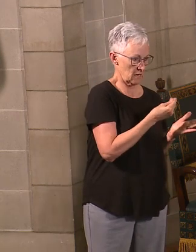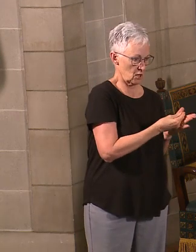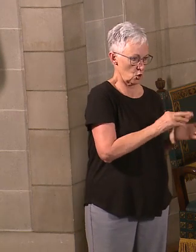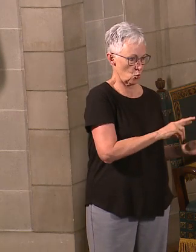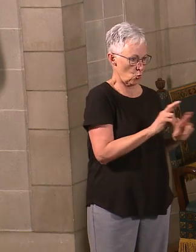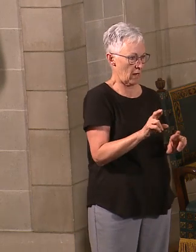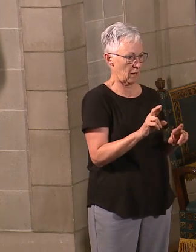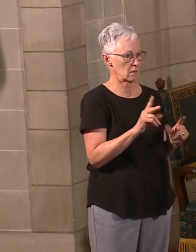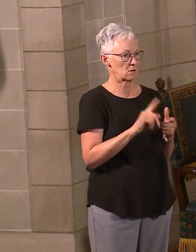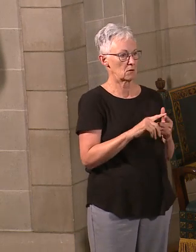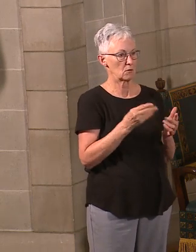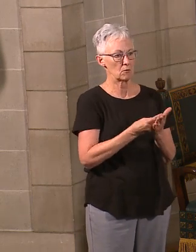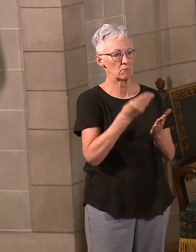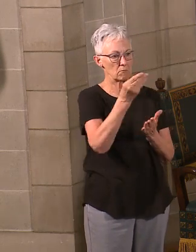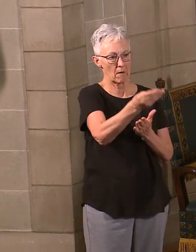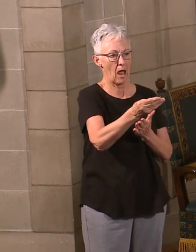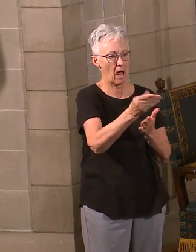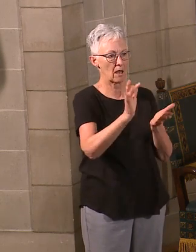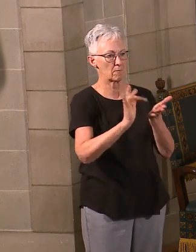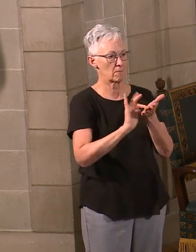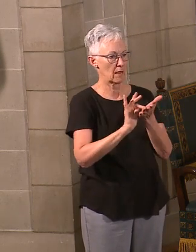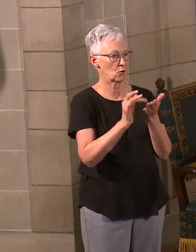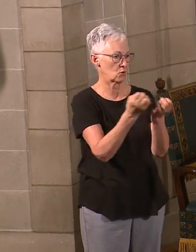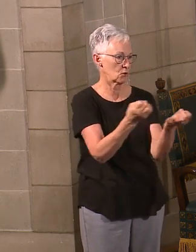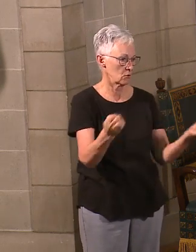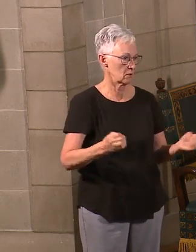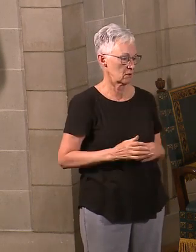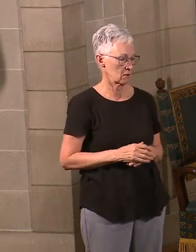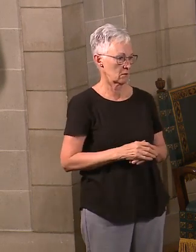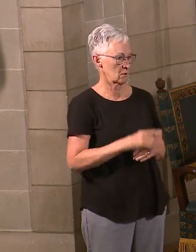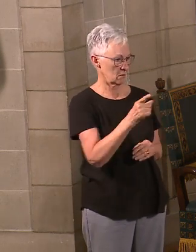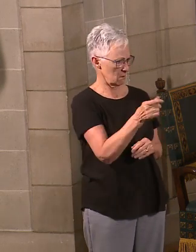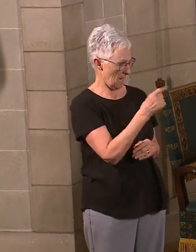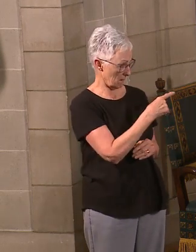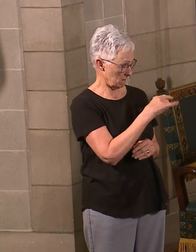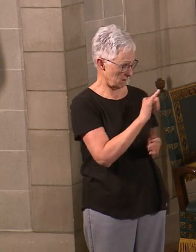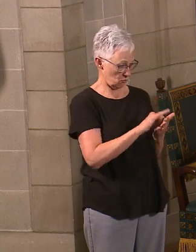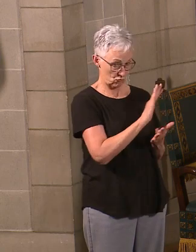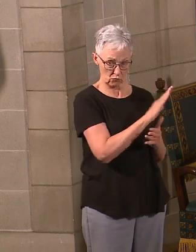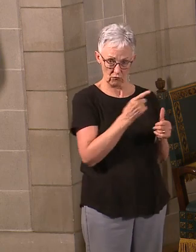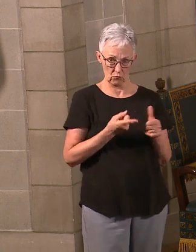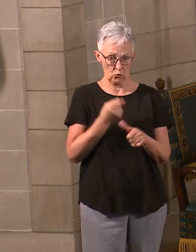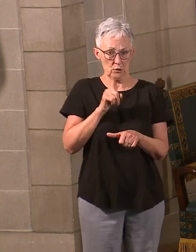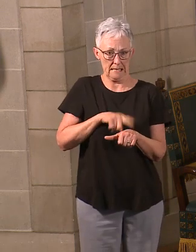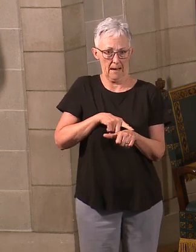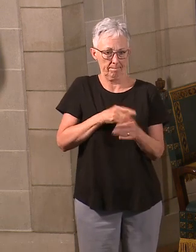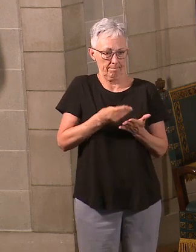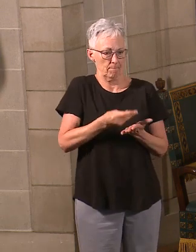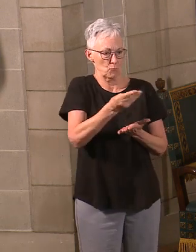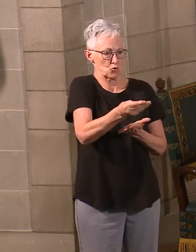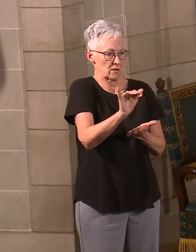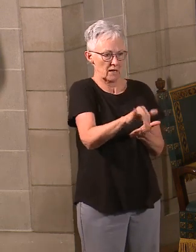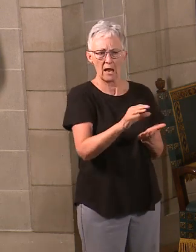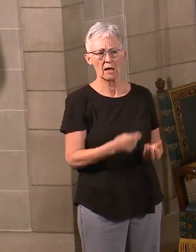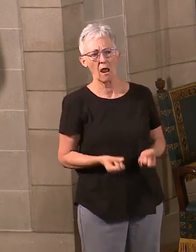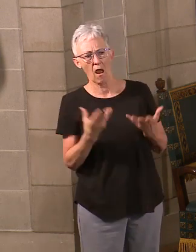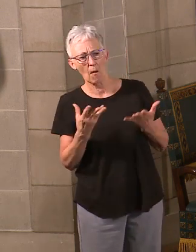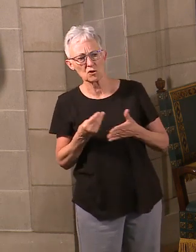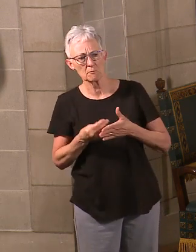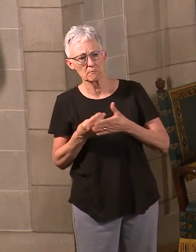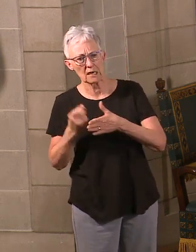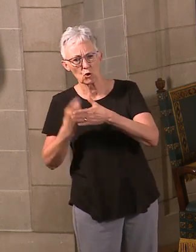first purchase of those funds, or how much do you know has been spent? The question was, is that our first purchase and how much is spent? And I don't know the answer to that right off